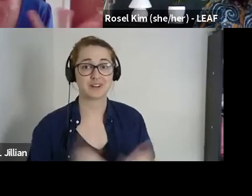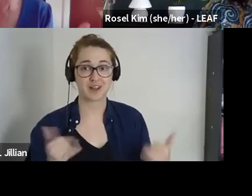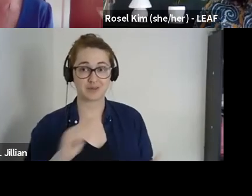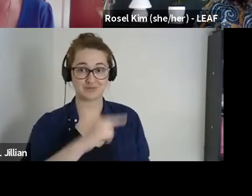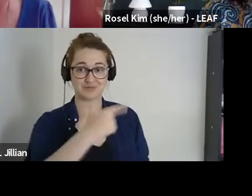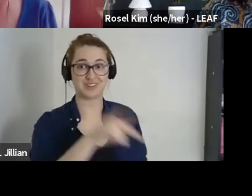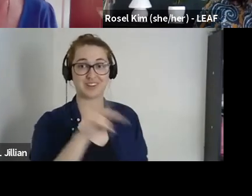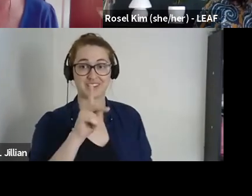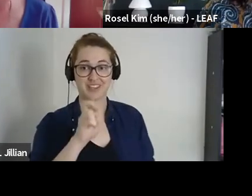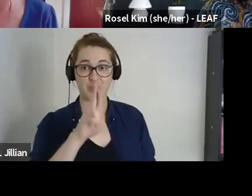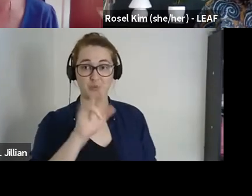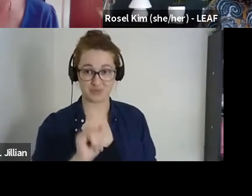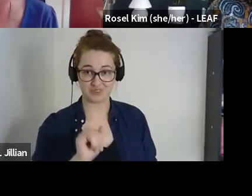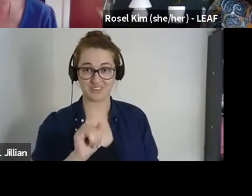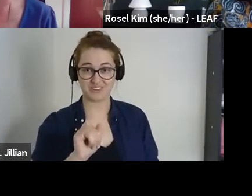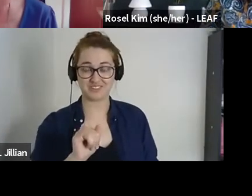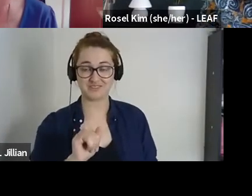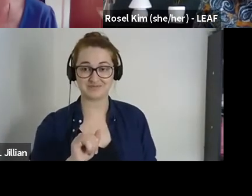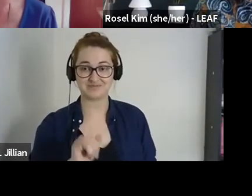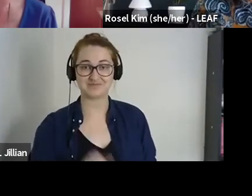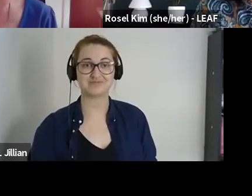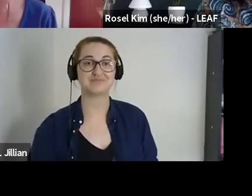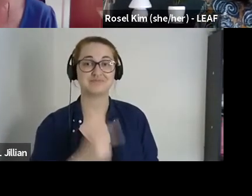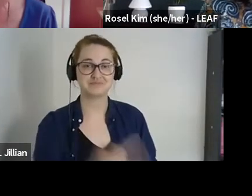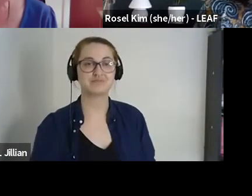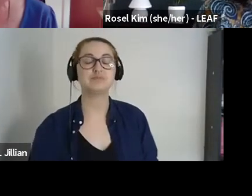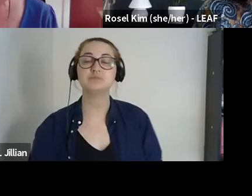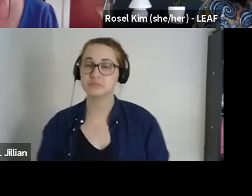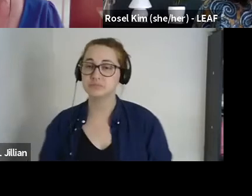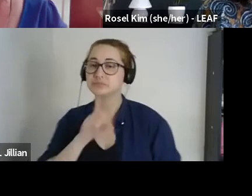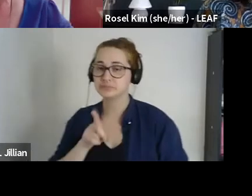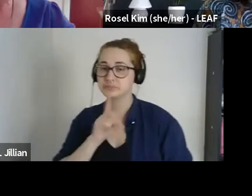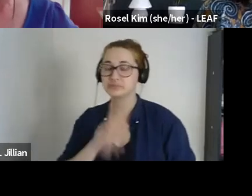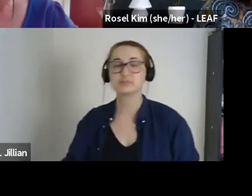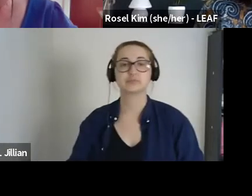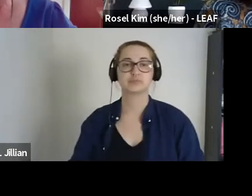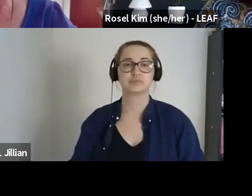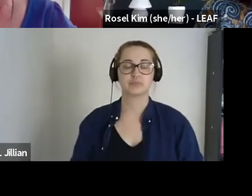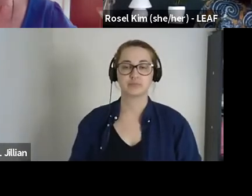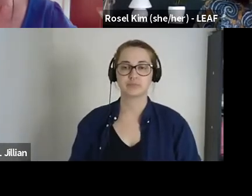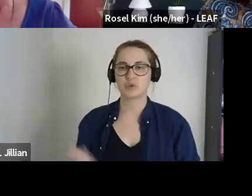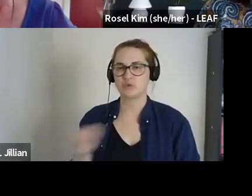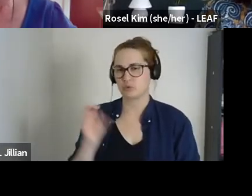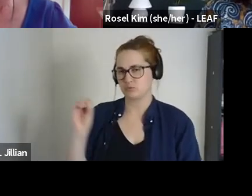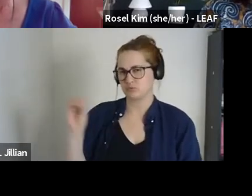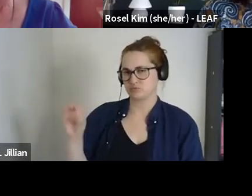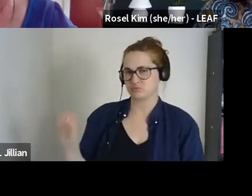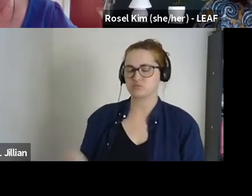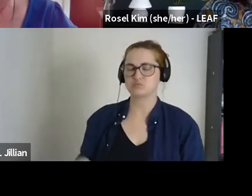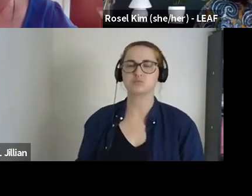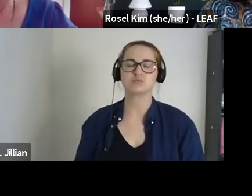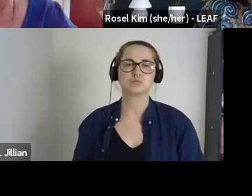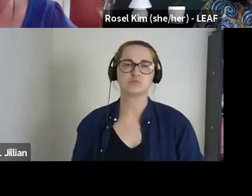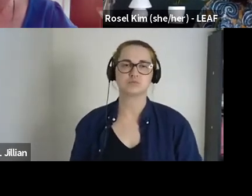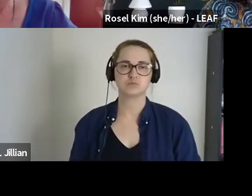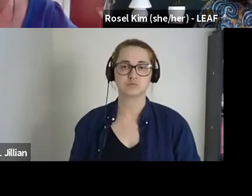pick it up and add to the conversation. Sure, just a couple of quick points to add to what Bonnie said. I